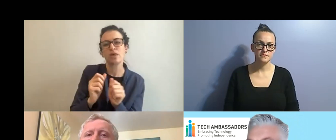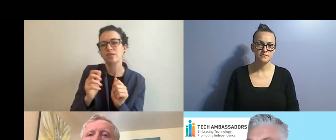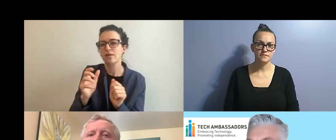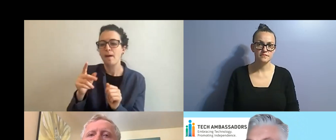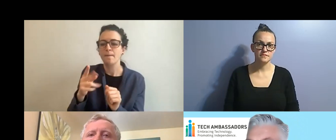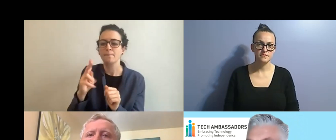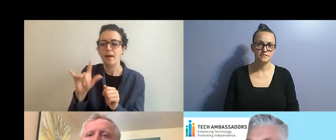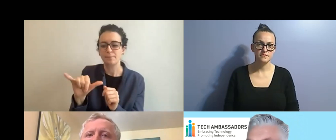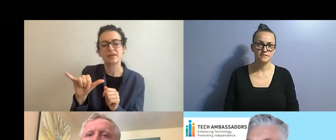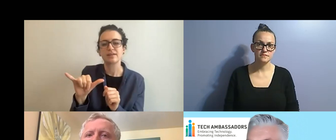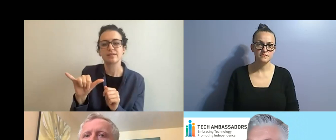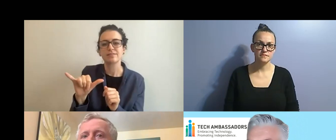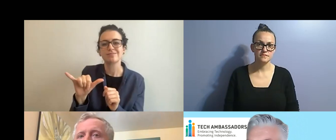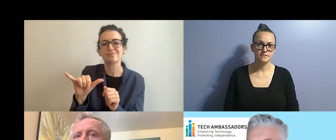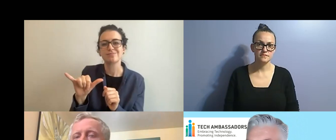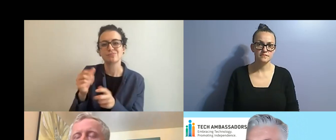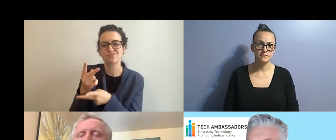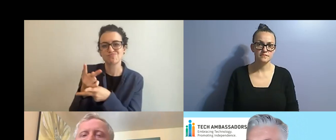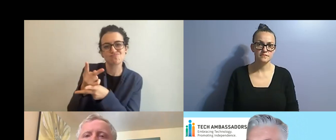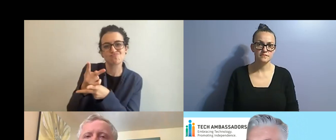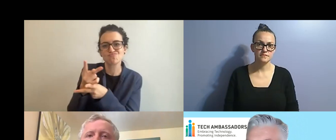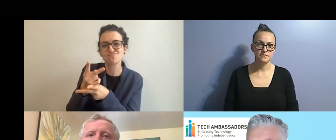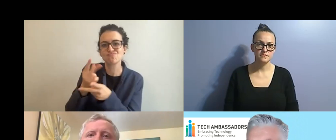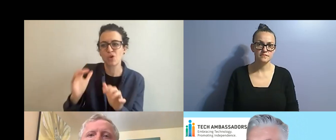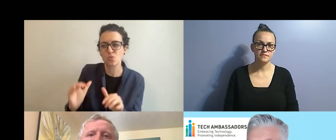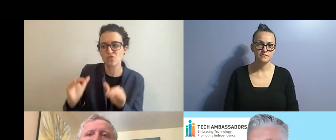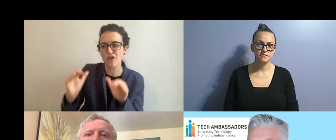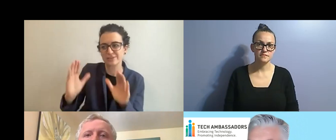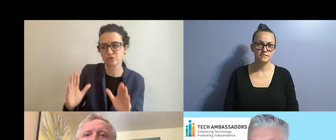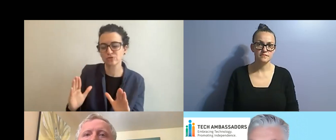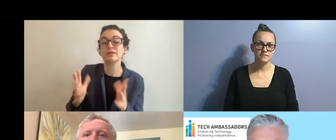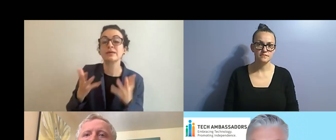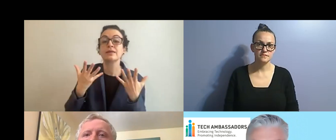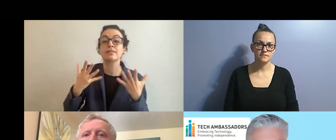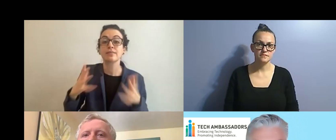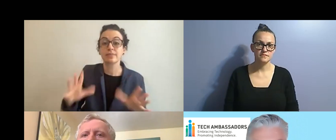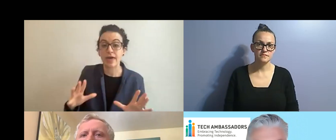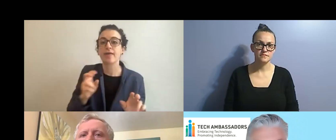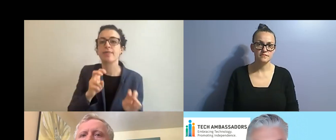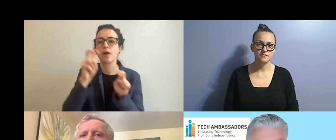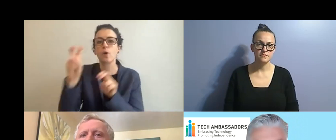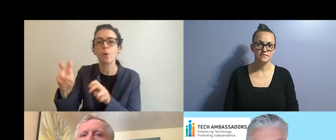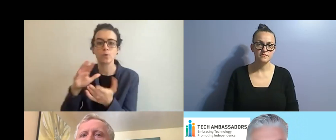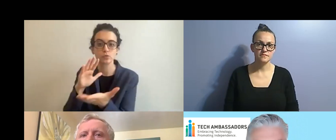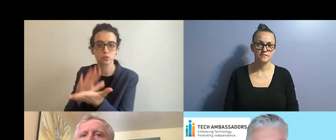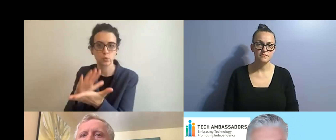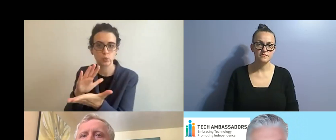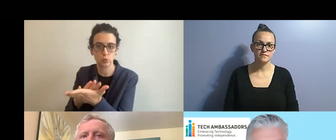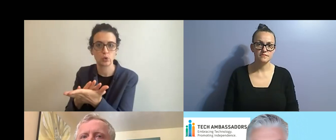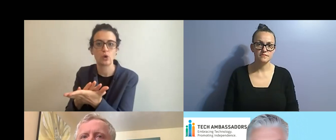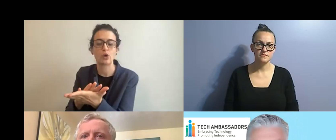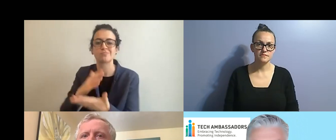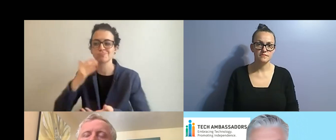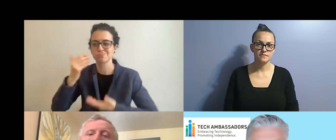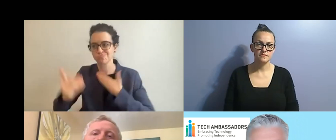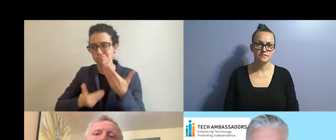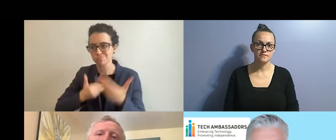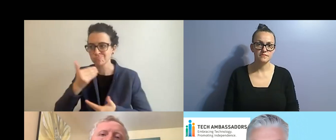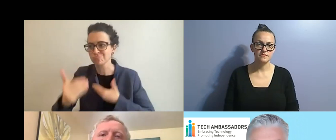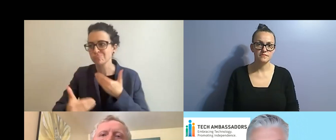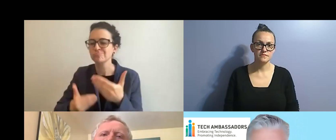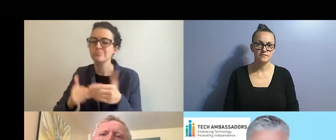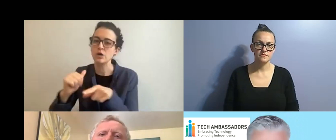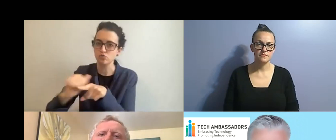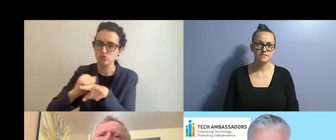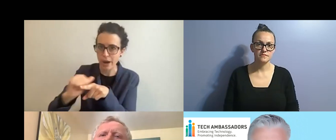and then they go to school or trainer to train them when they're 1 year old. Around